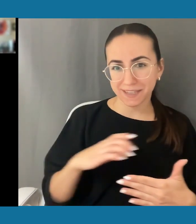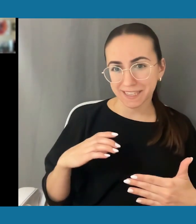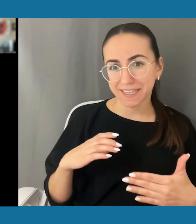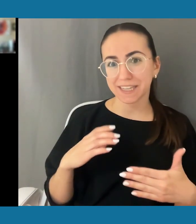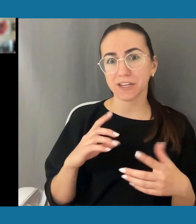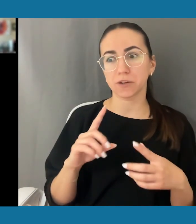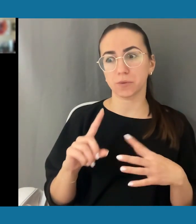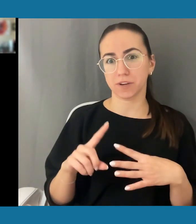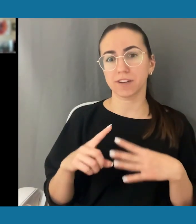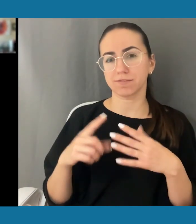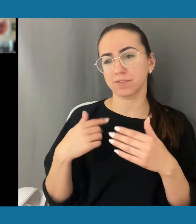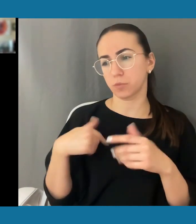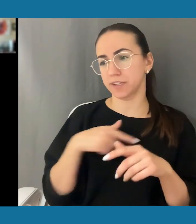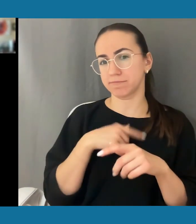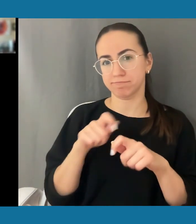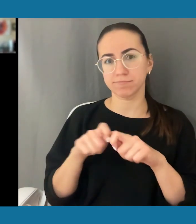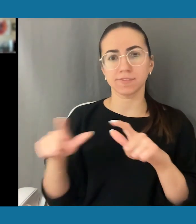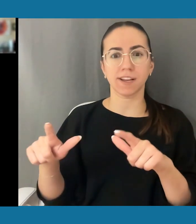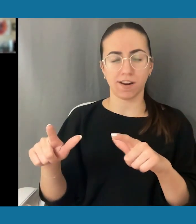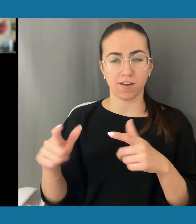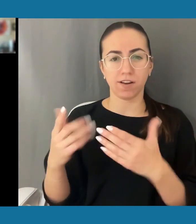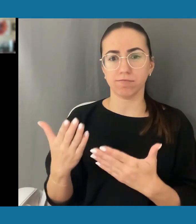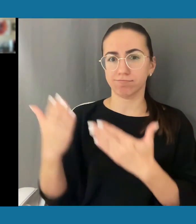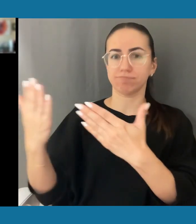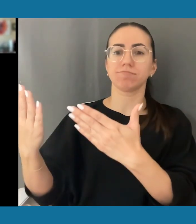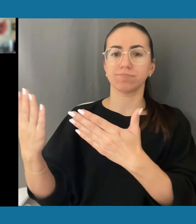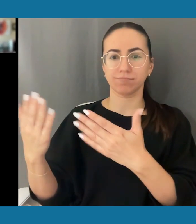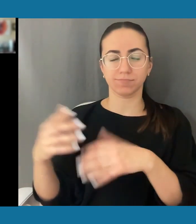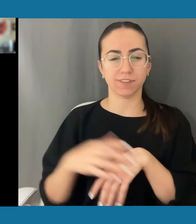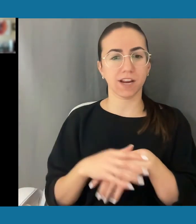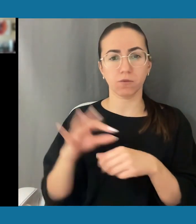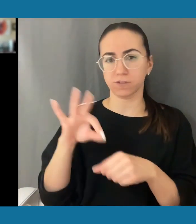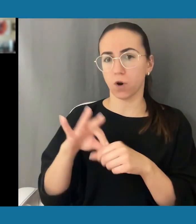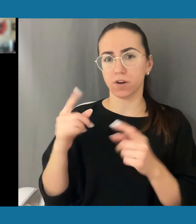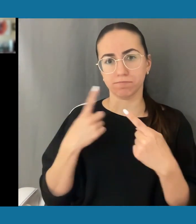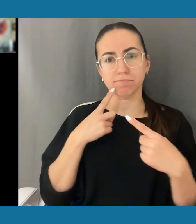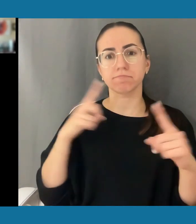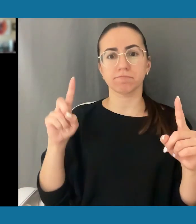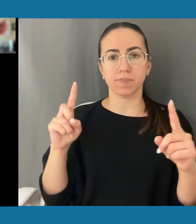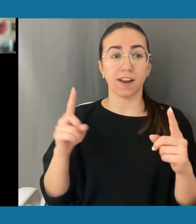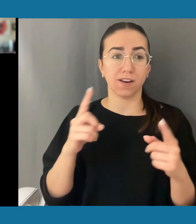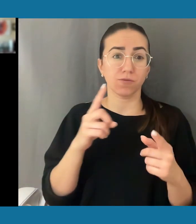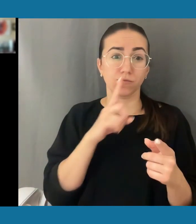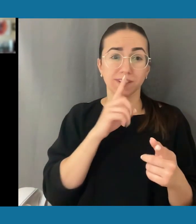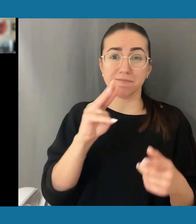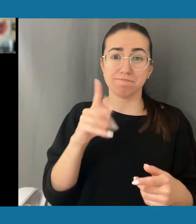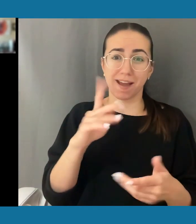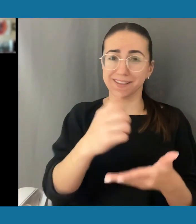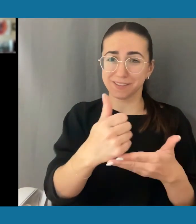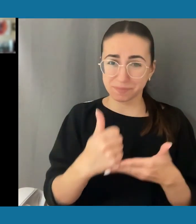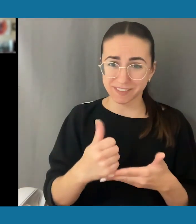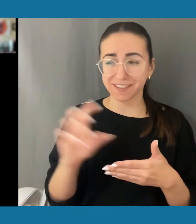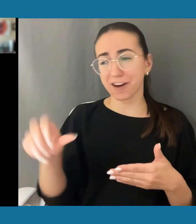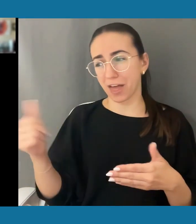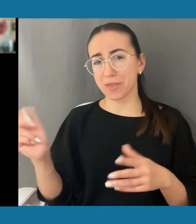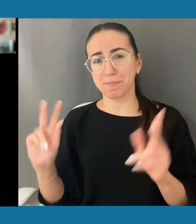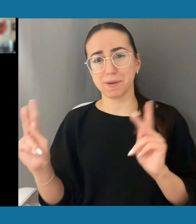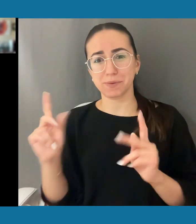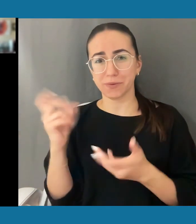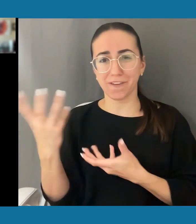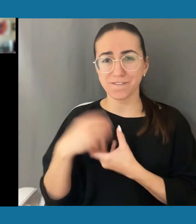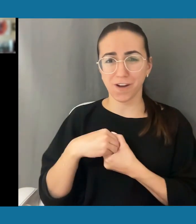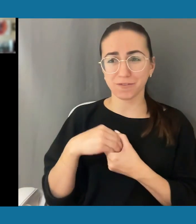out unanimously, and it really is because of Mike and other self-advocates that were advocating for their rights and wanting to make their